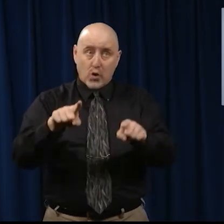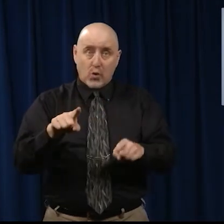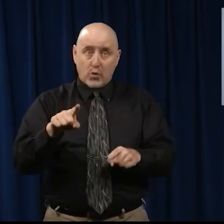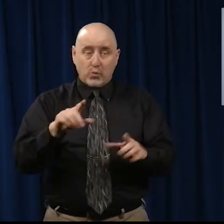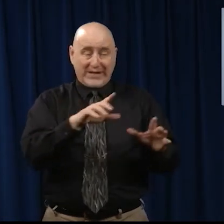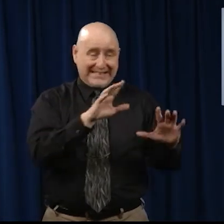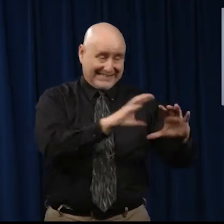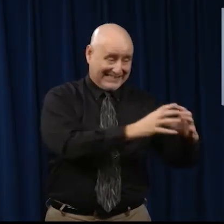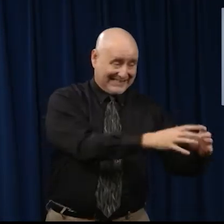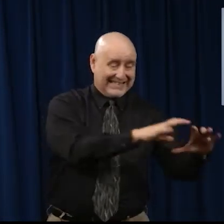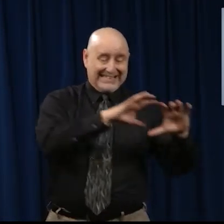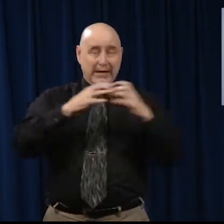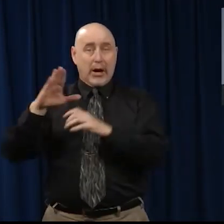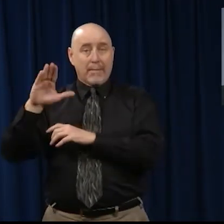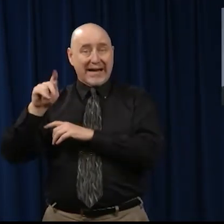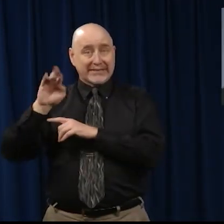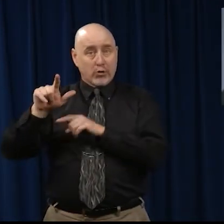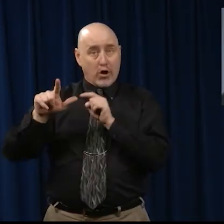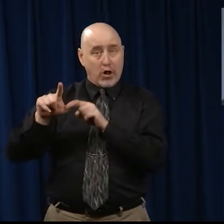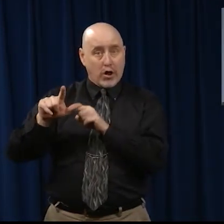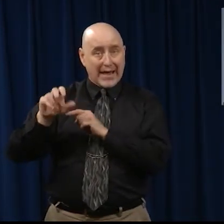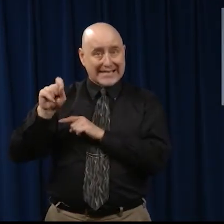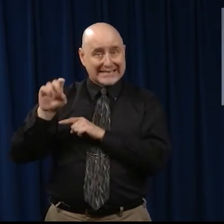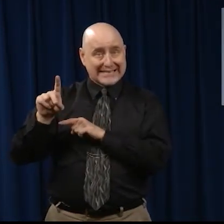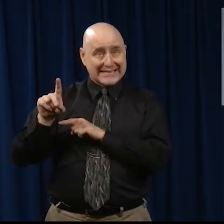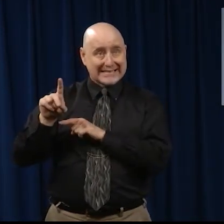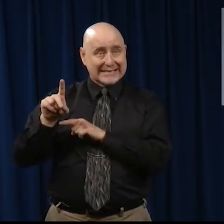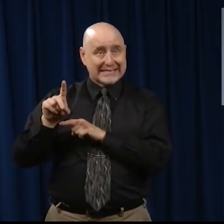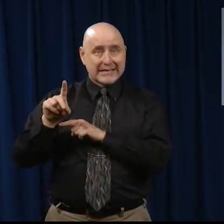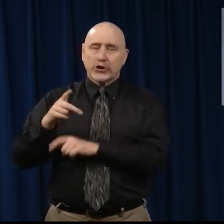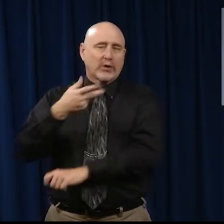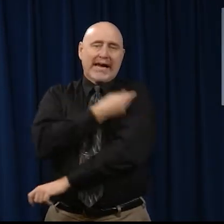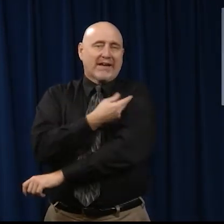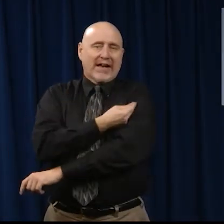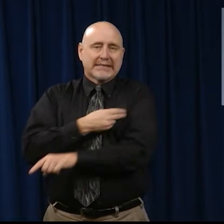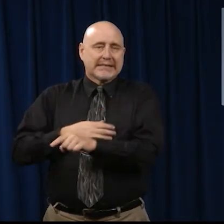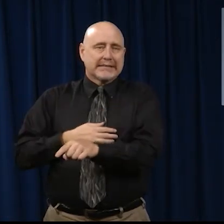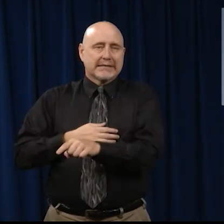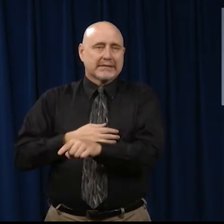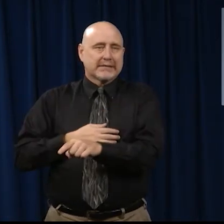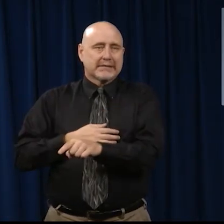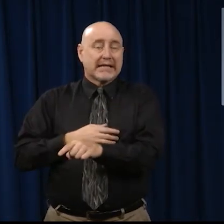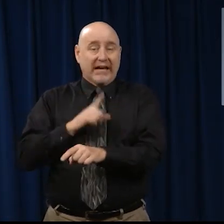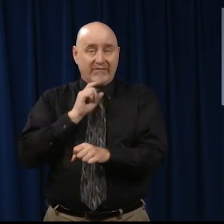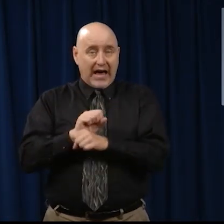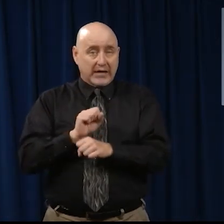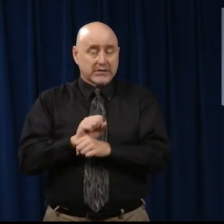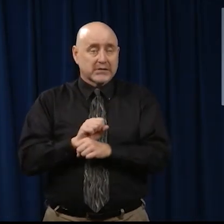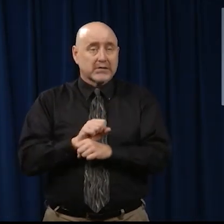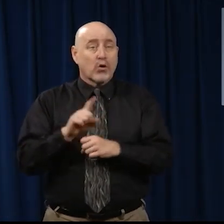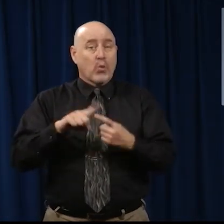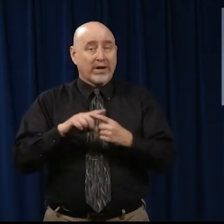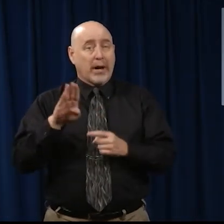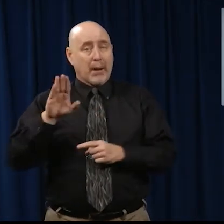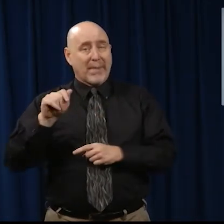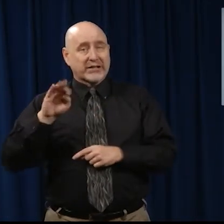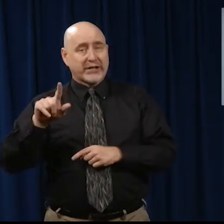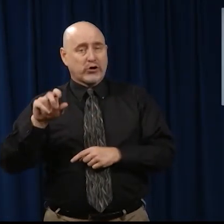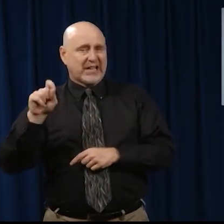the bacterial sexually transmitted diseases, you don't get vaccines for them. In fact, when you get a